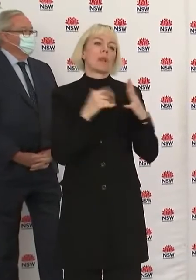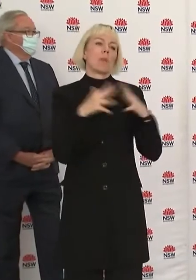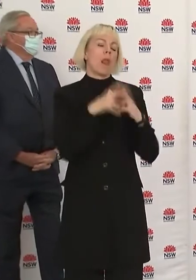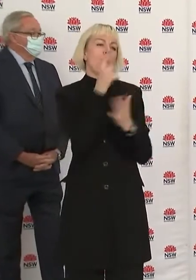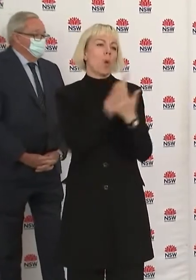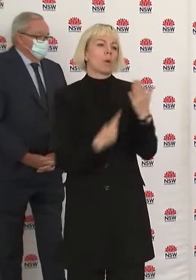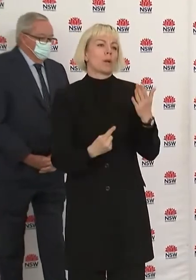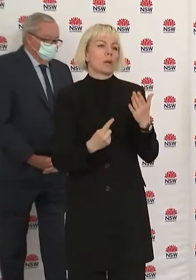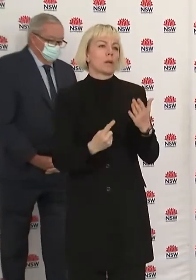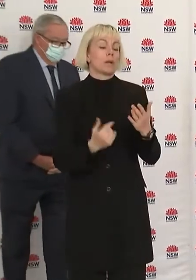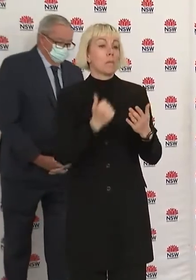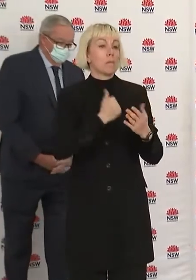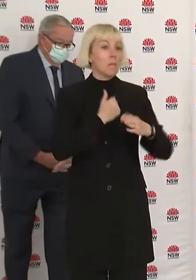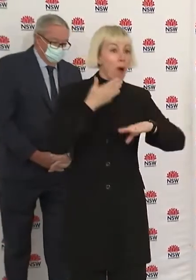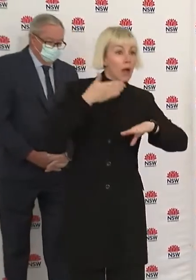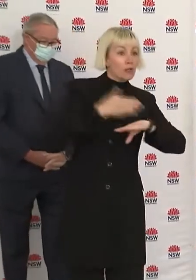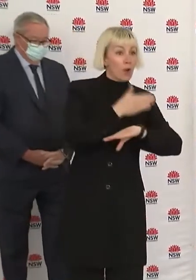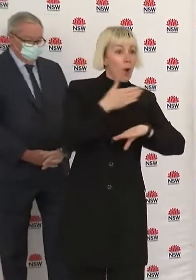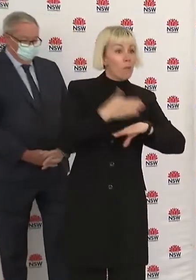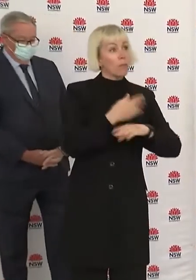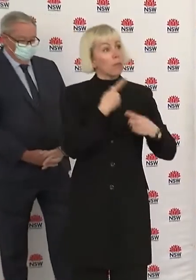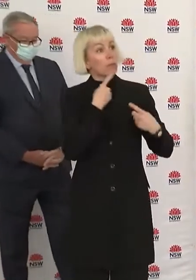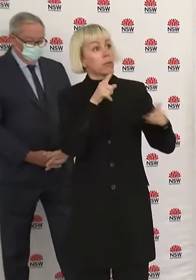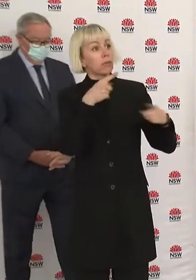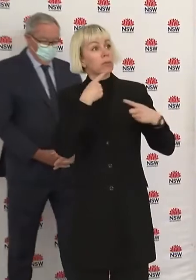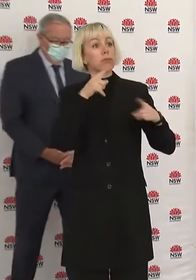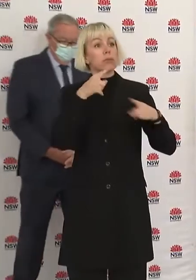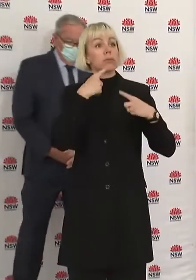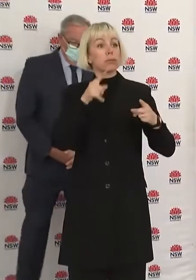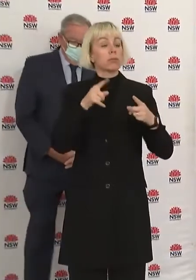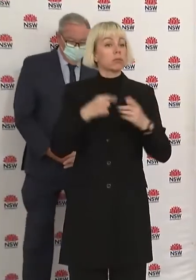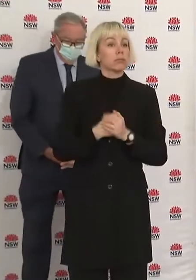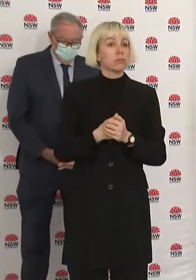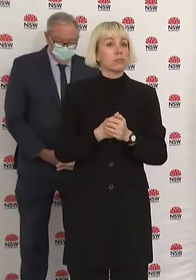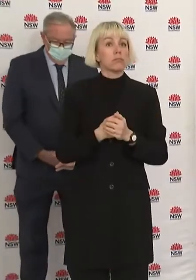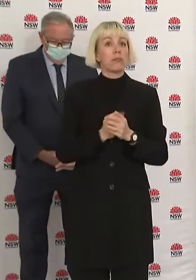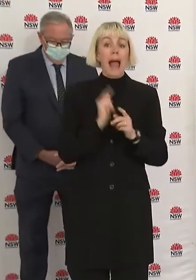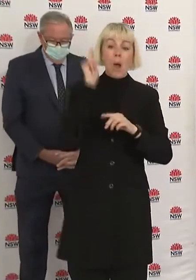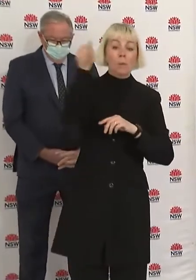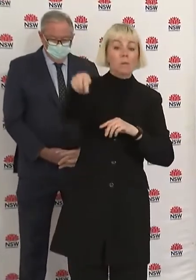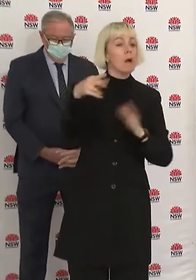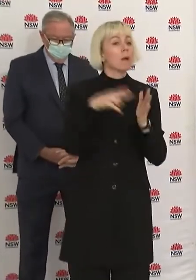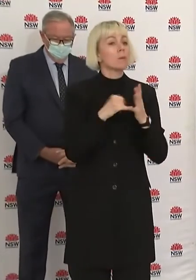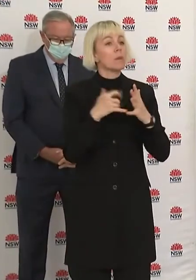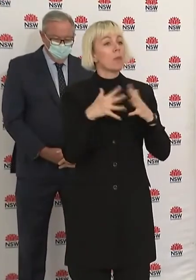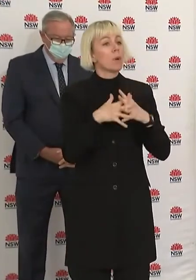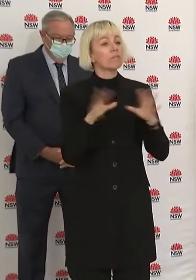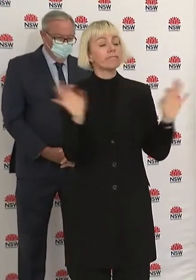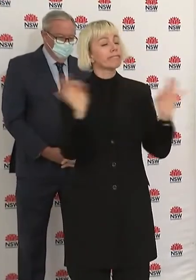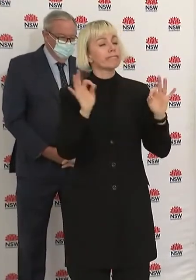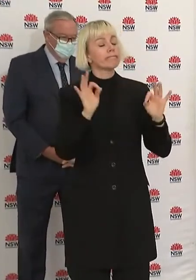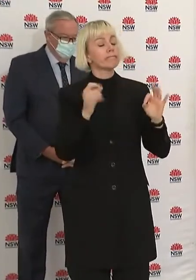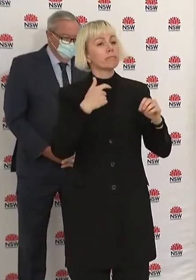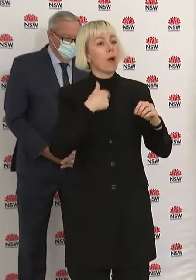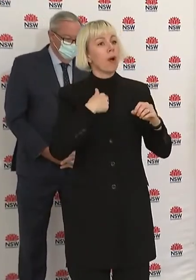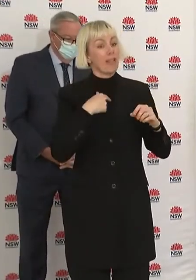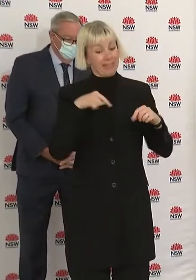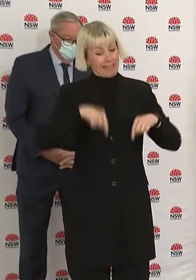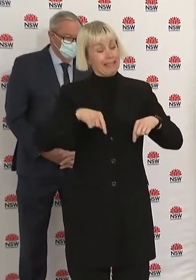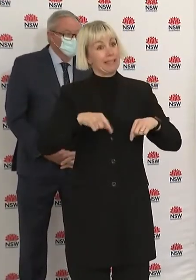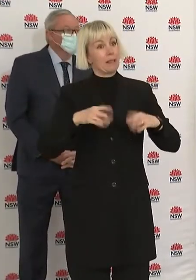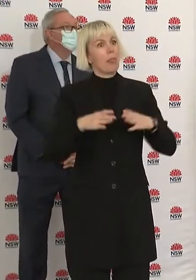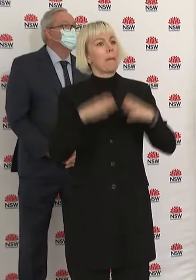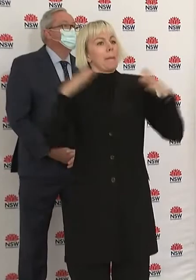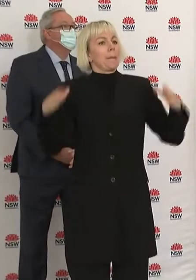job to comment on anything beyond what is my responsibility as the Premier of the largest state of the nation. But